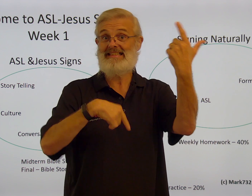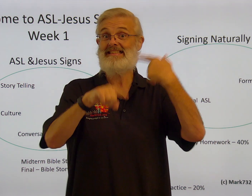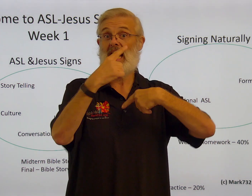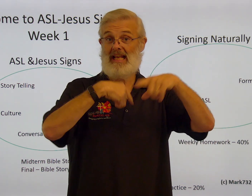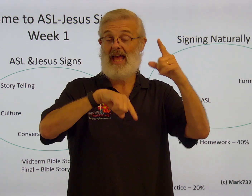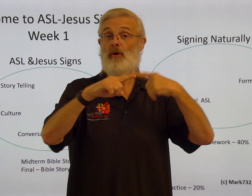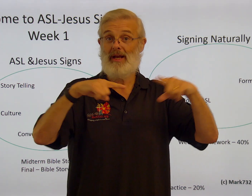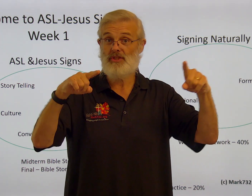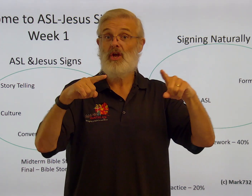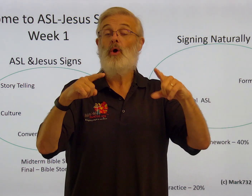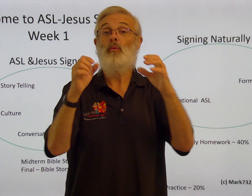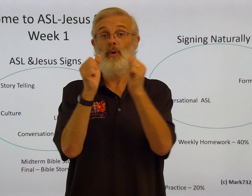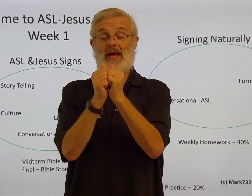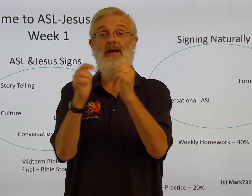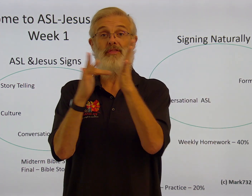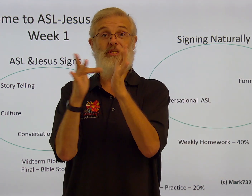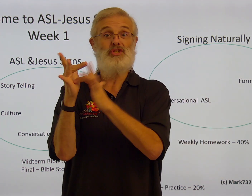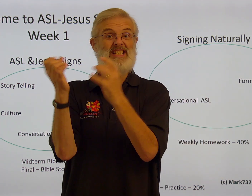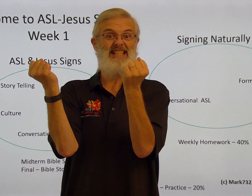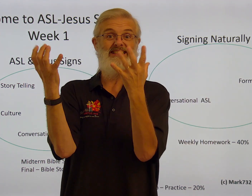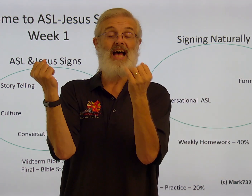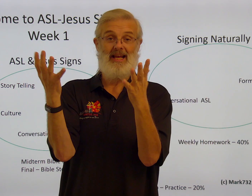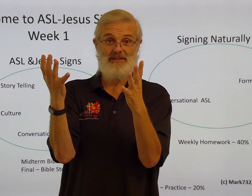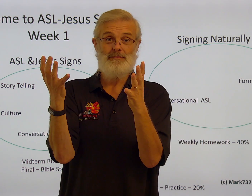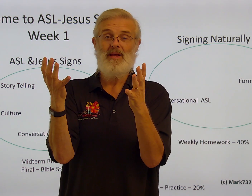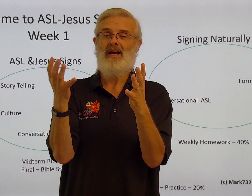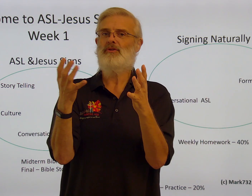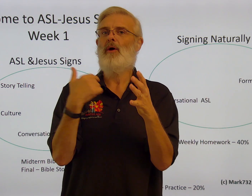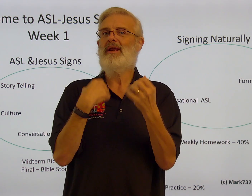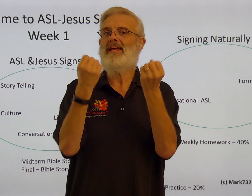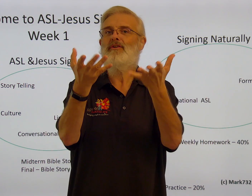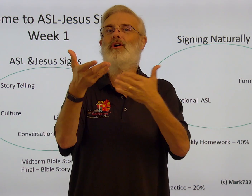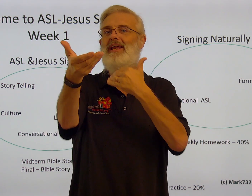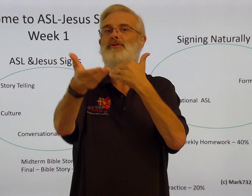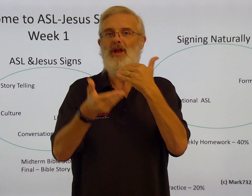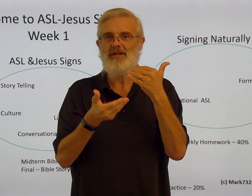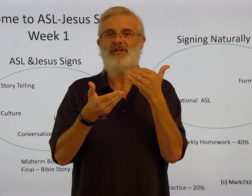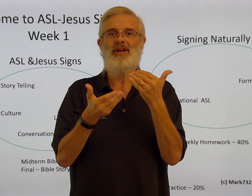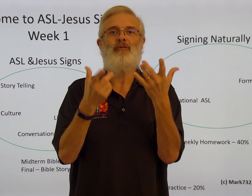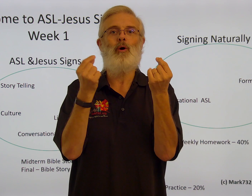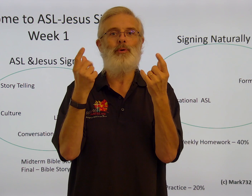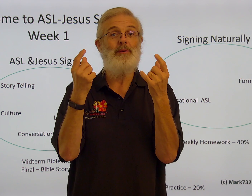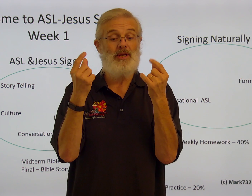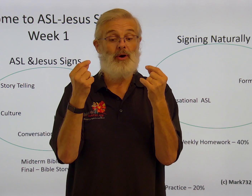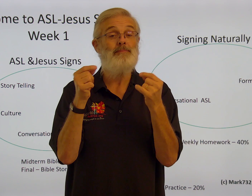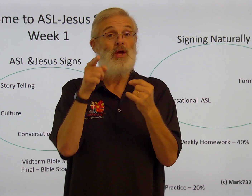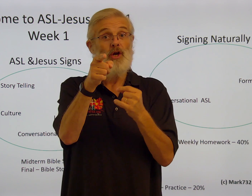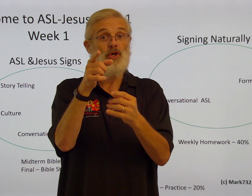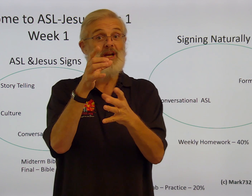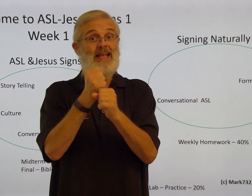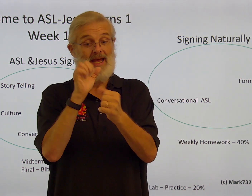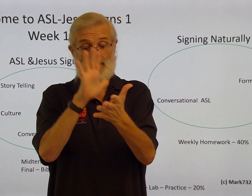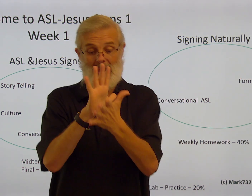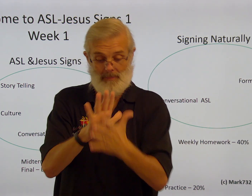Sign Language with Jesus Signs. And so I want to give you an introduction of what we're going to be doing. You're going to get a